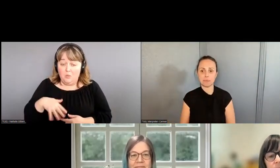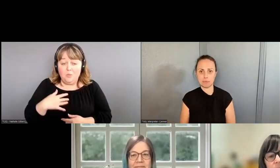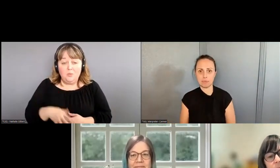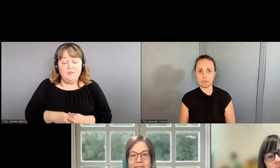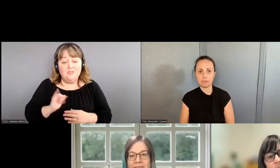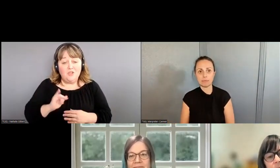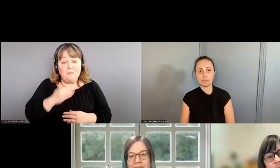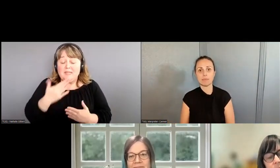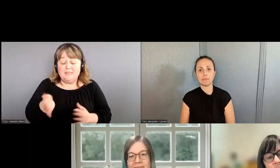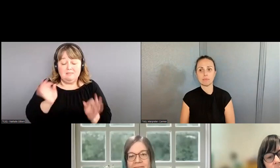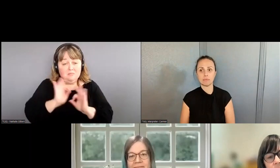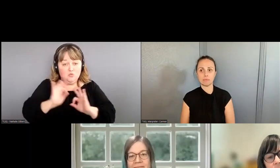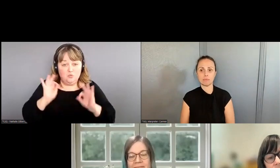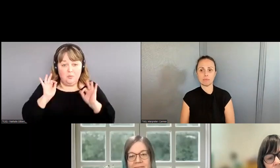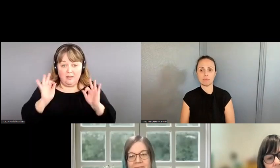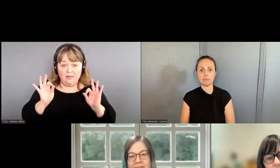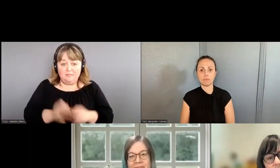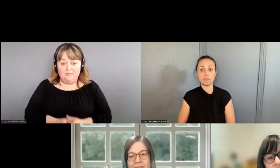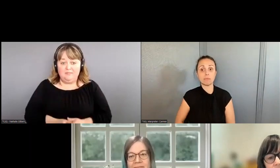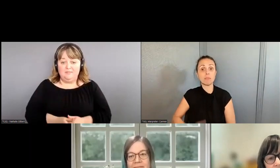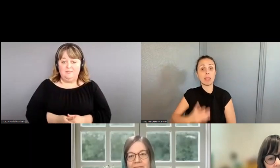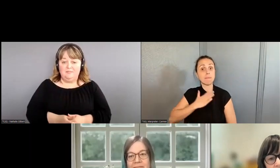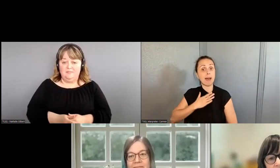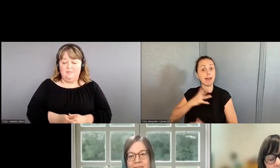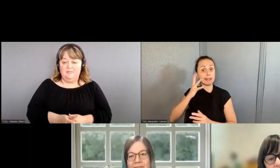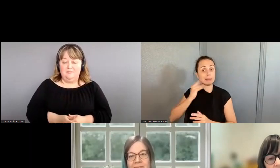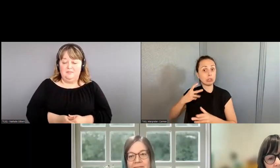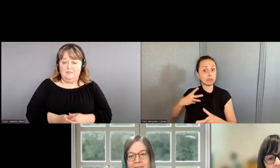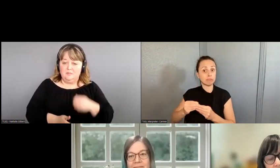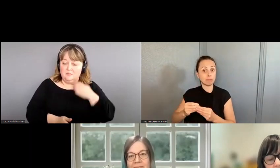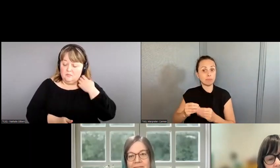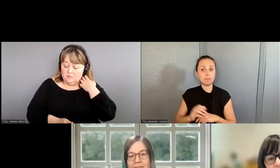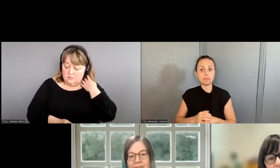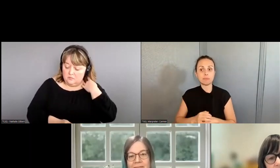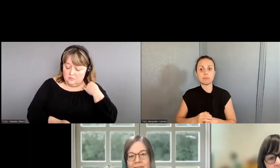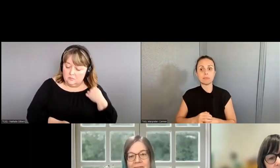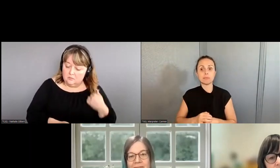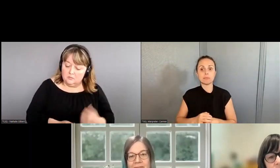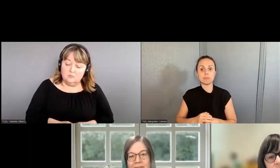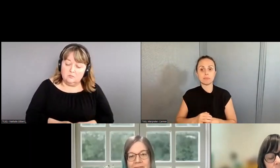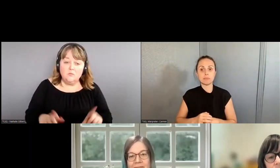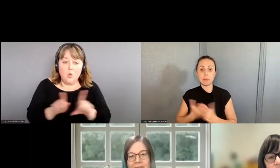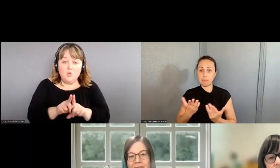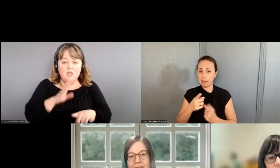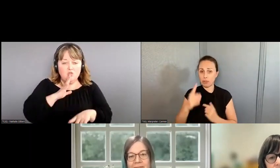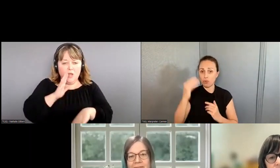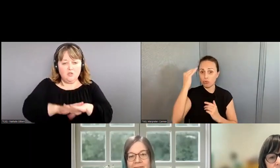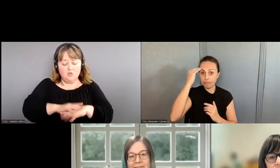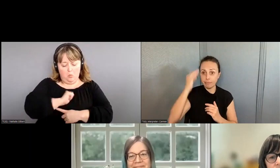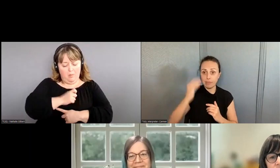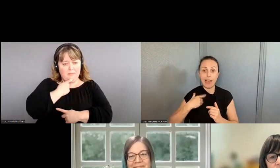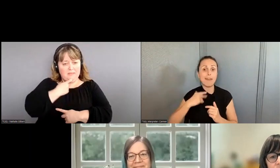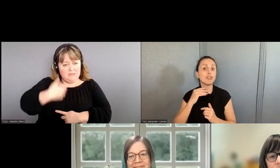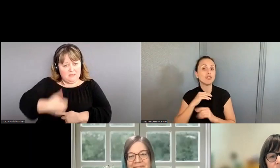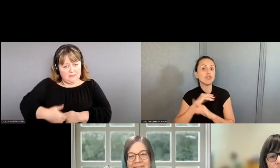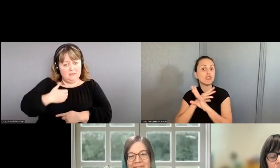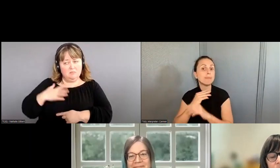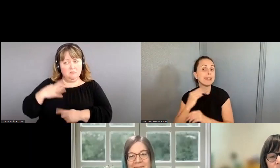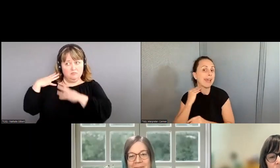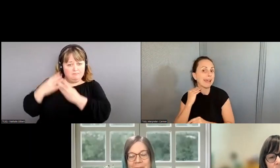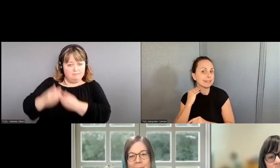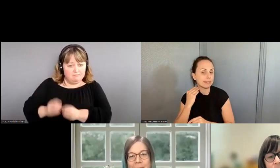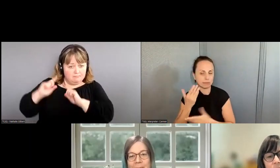A bit to my background. So as you might hear, I have a German accent. So I was born in